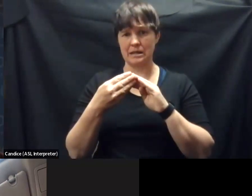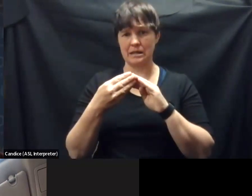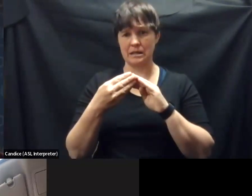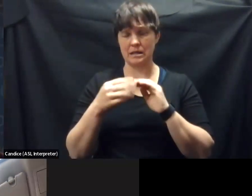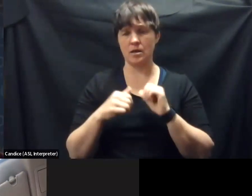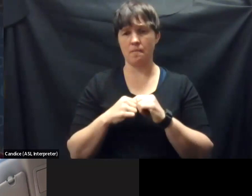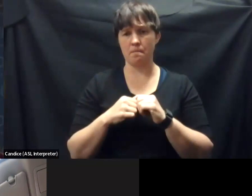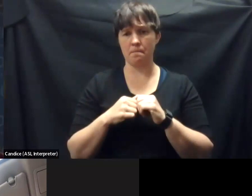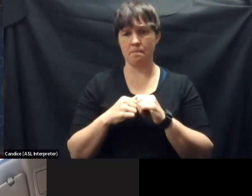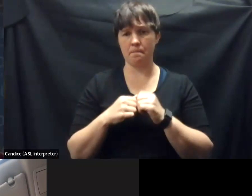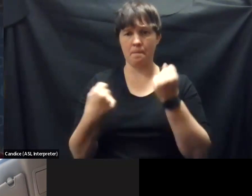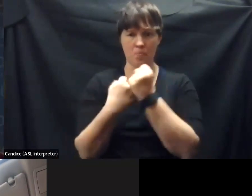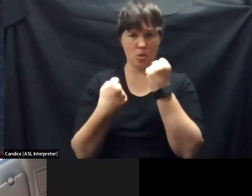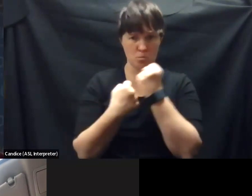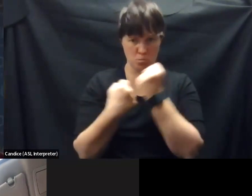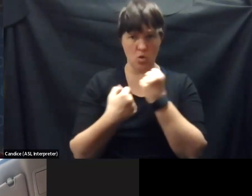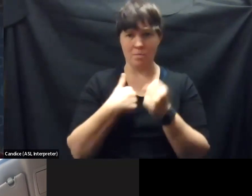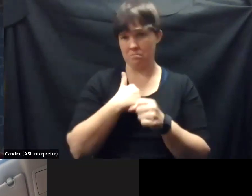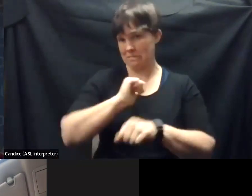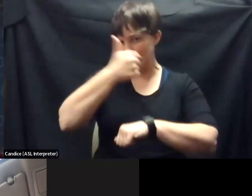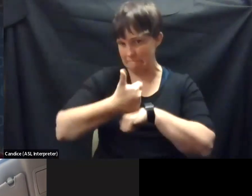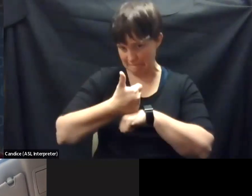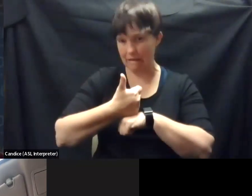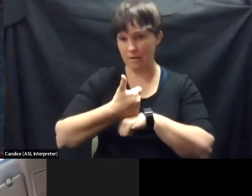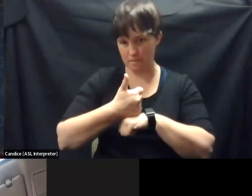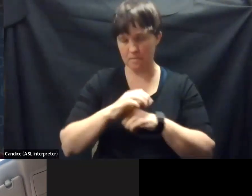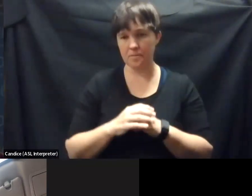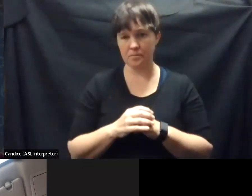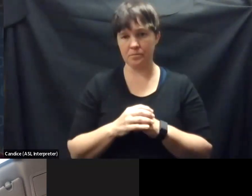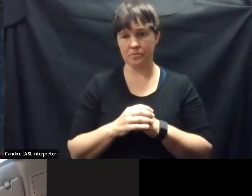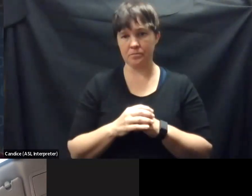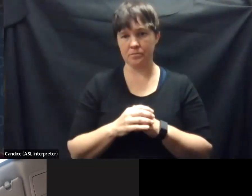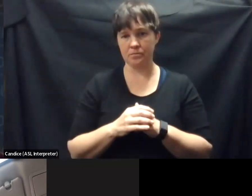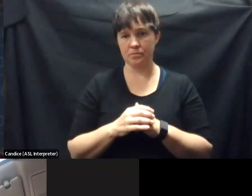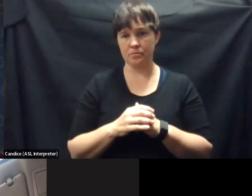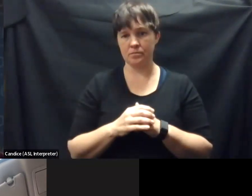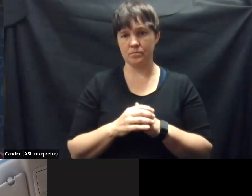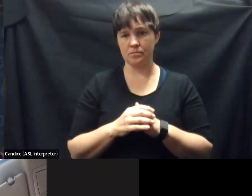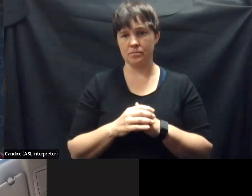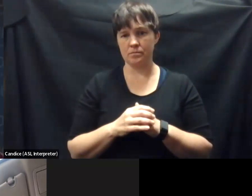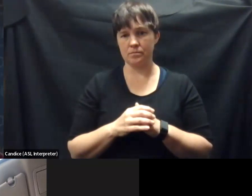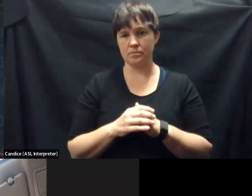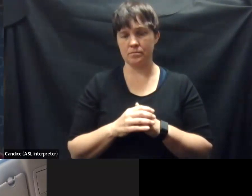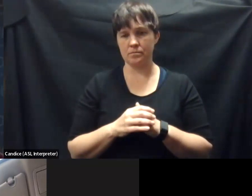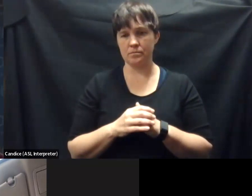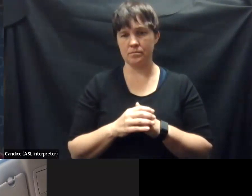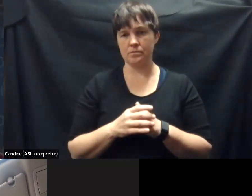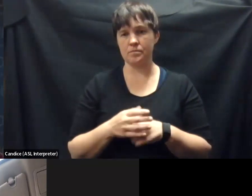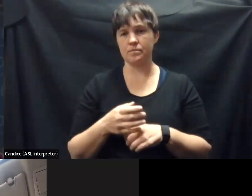and supporting me with getting this set up. They even got me a limousine golf cart